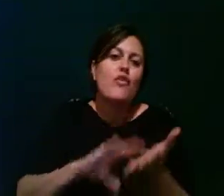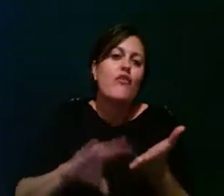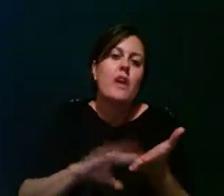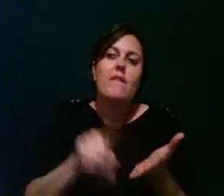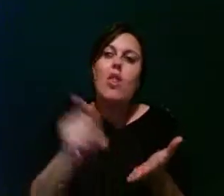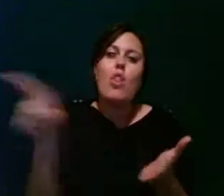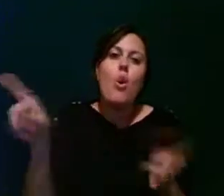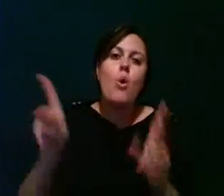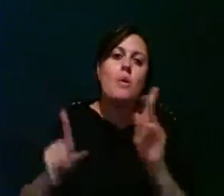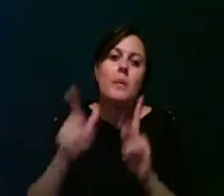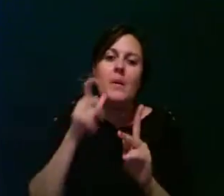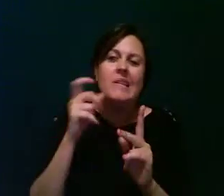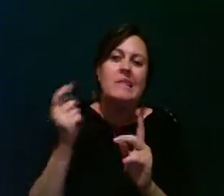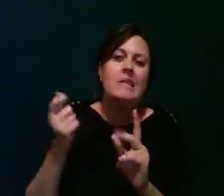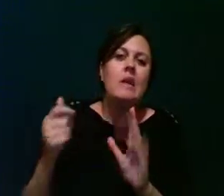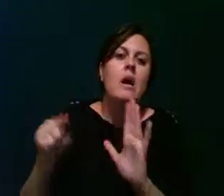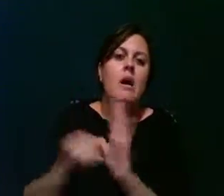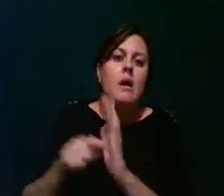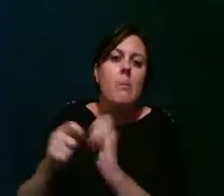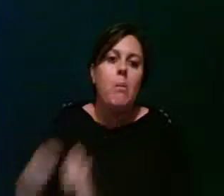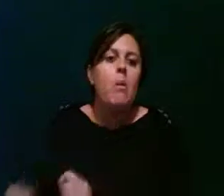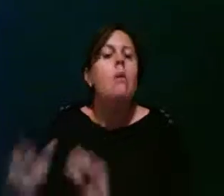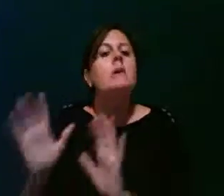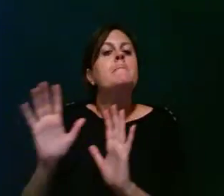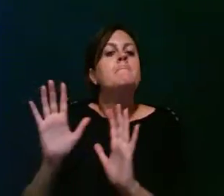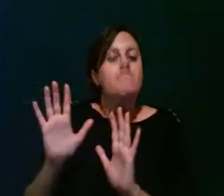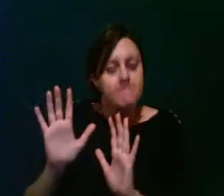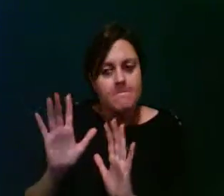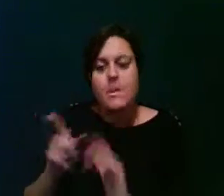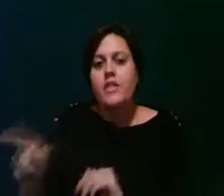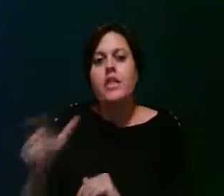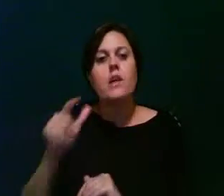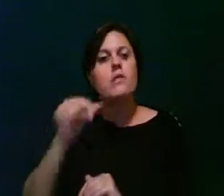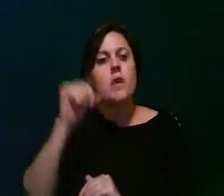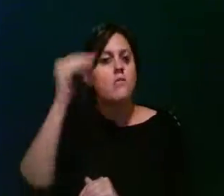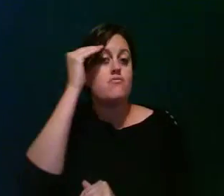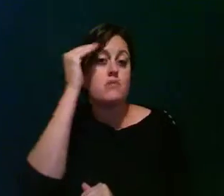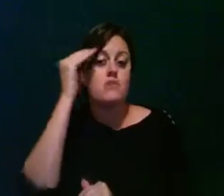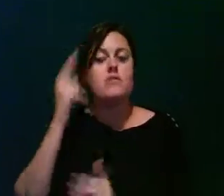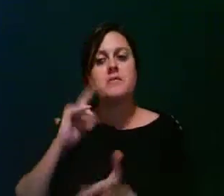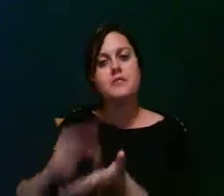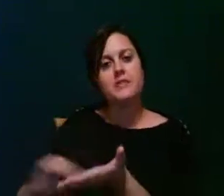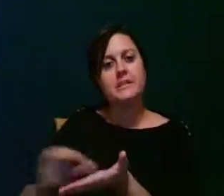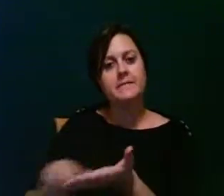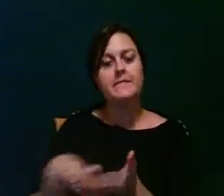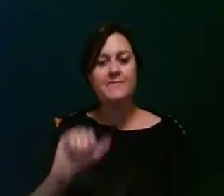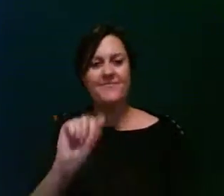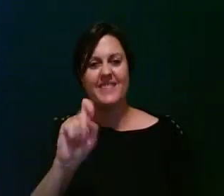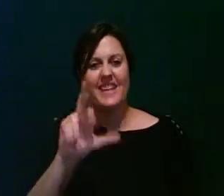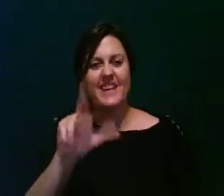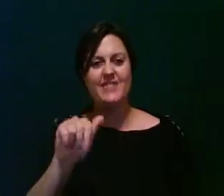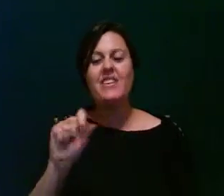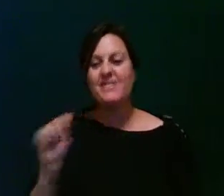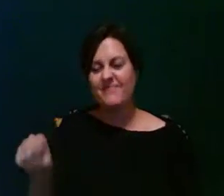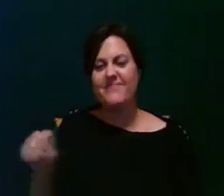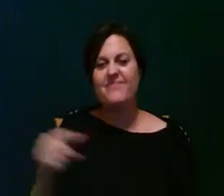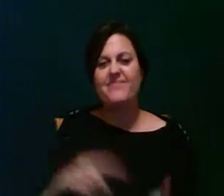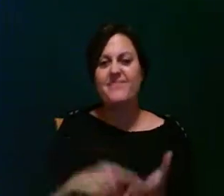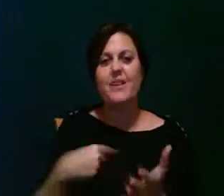or more aware, right? Right. Yeah, we pray for those people sometimes, but Yeah. I think